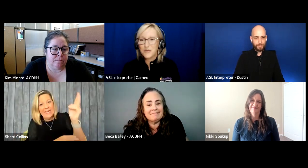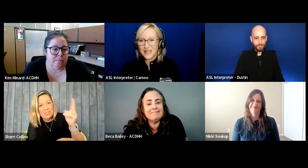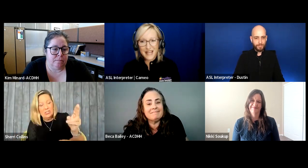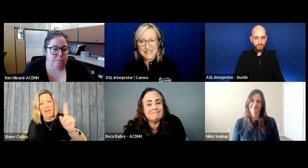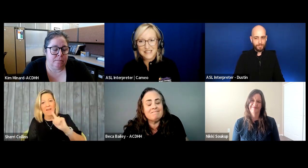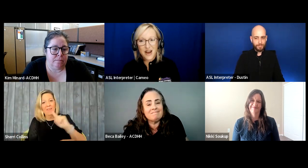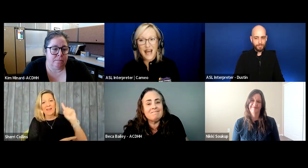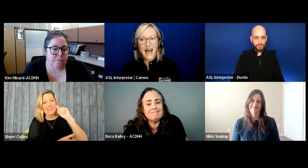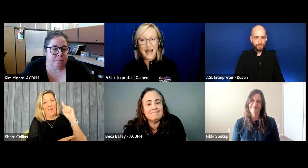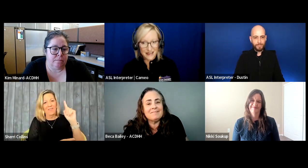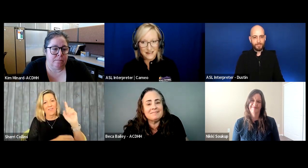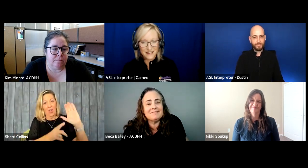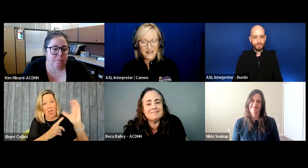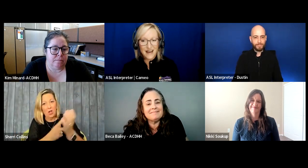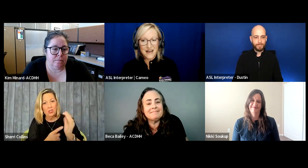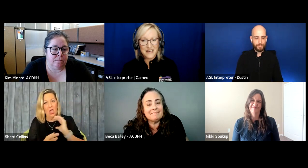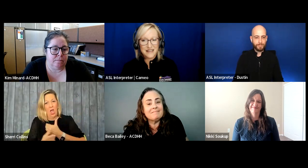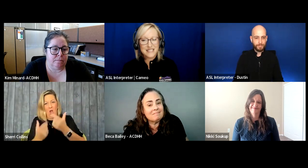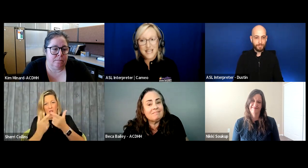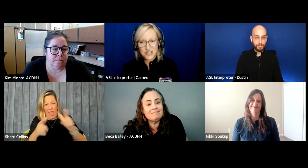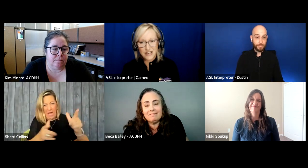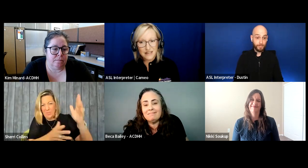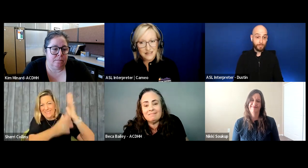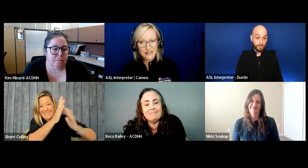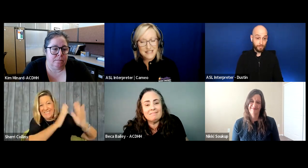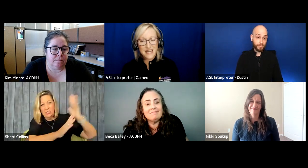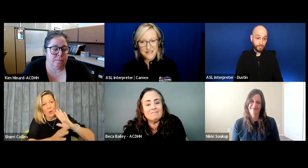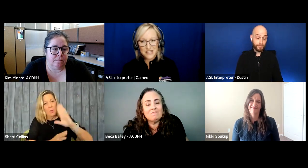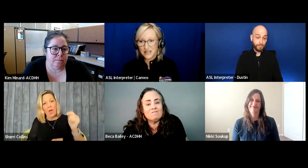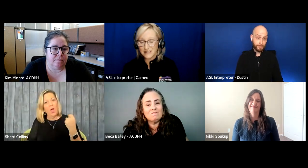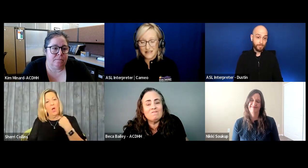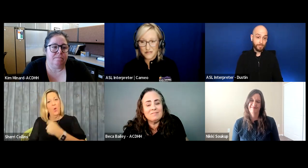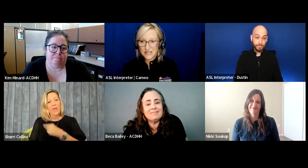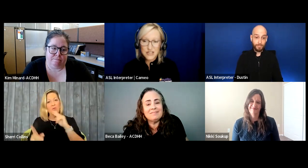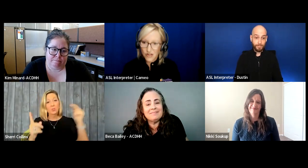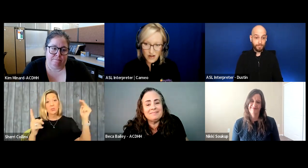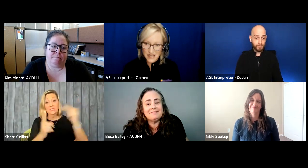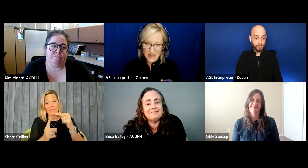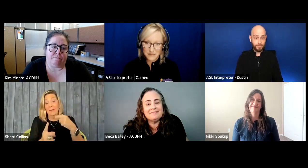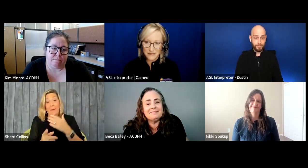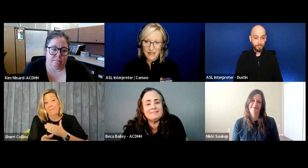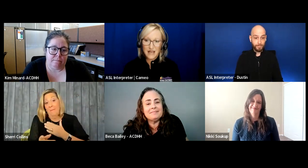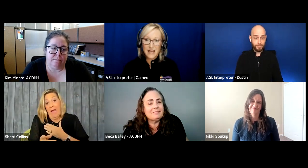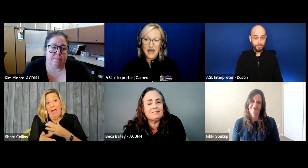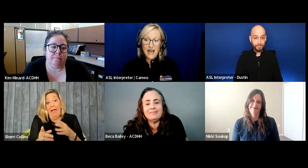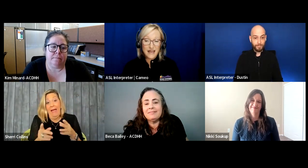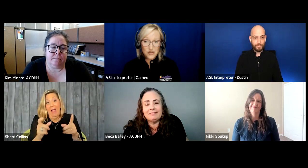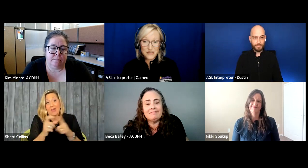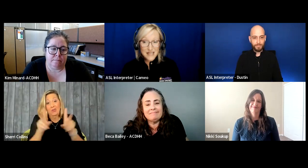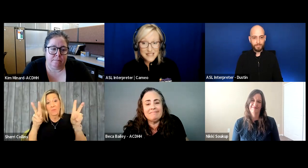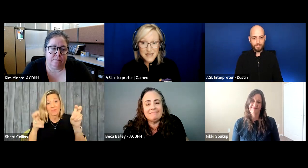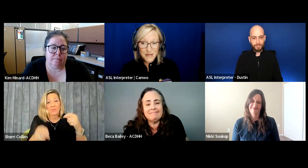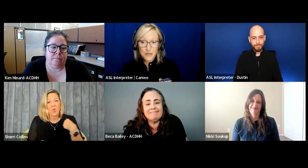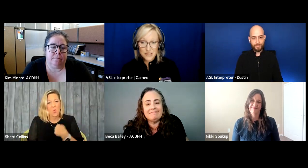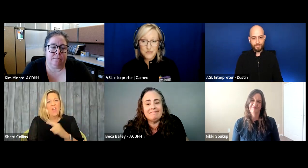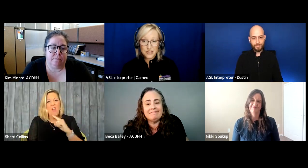our community has not had this kind of attention, and for such a long time. And so it